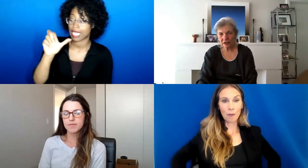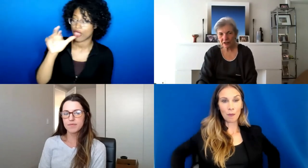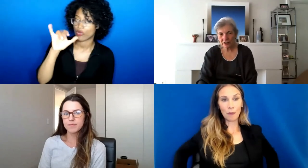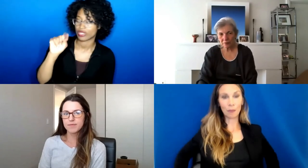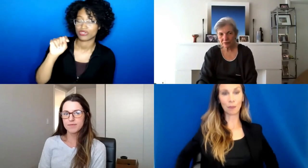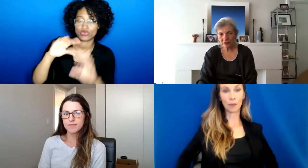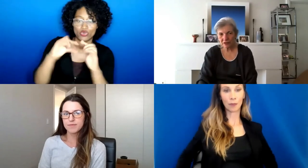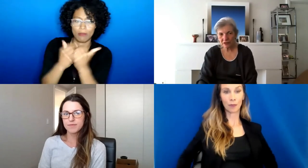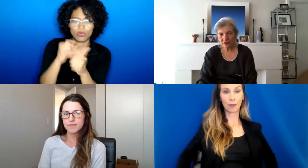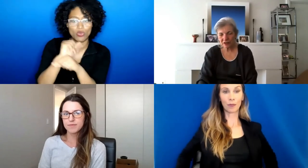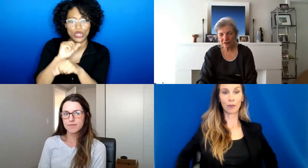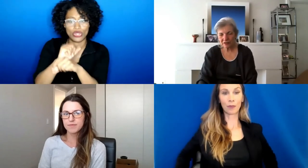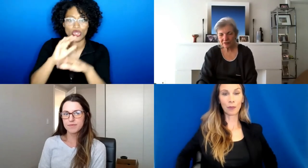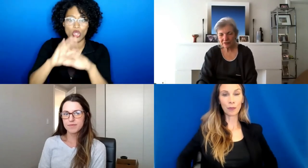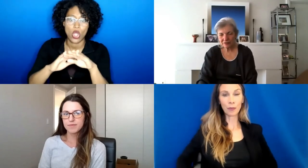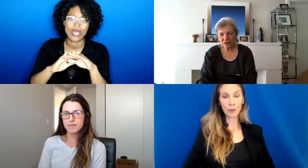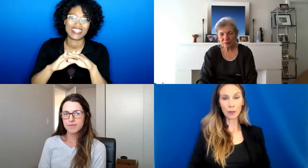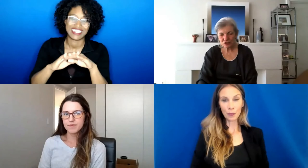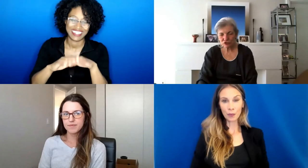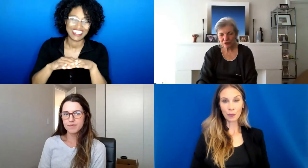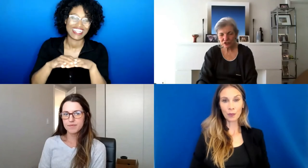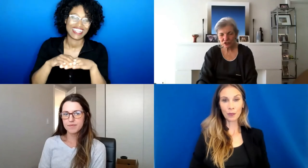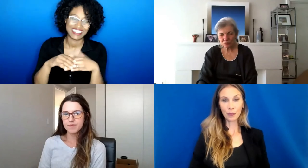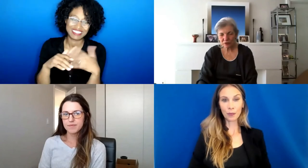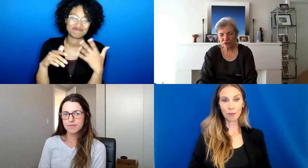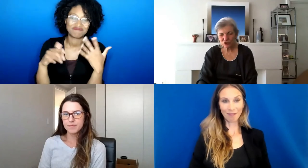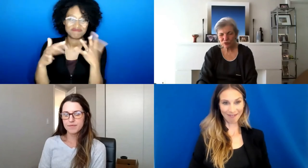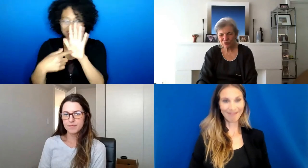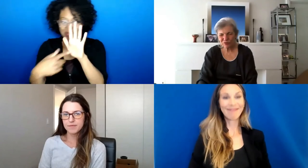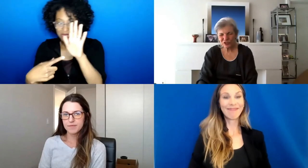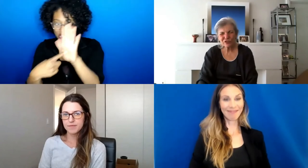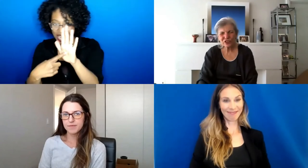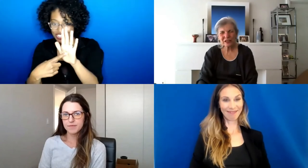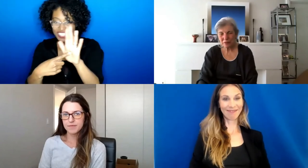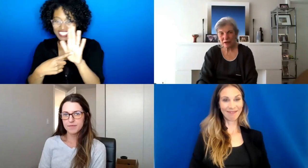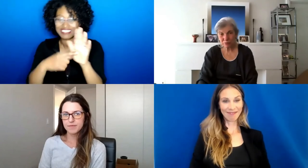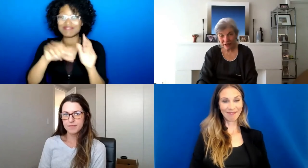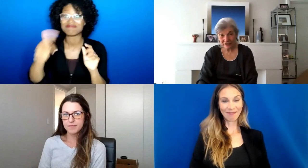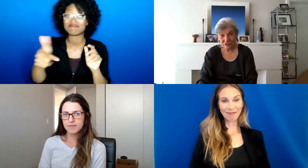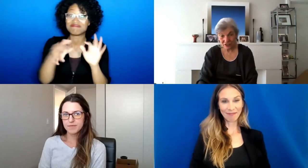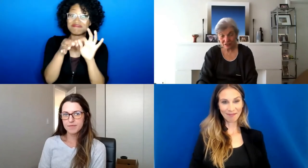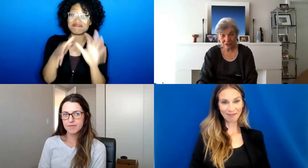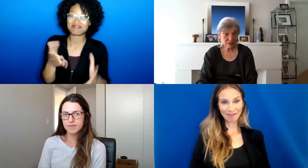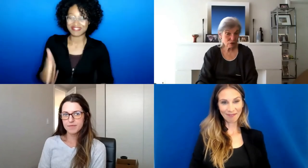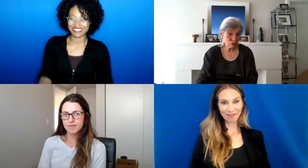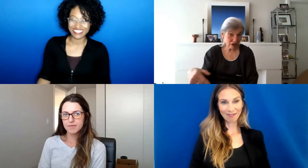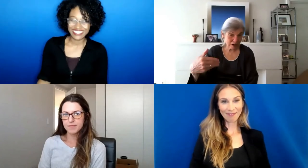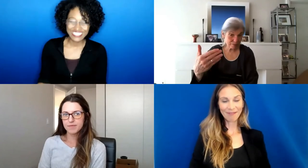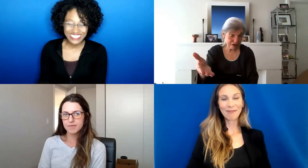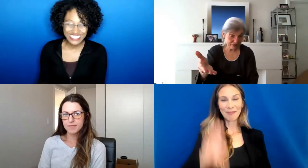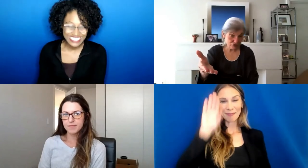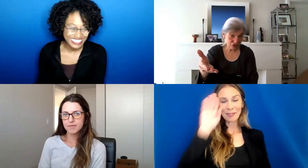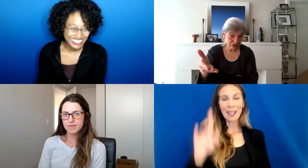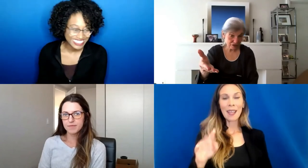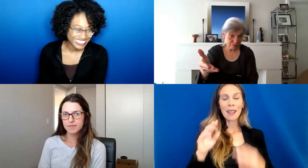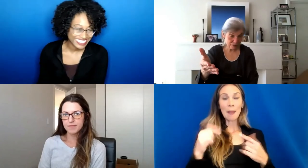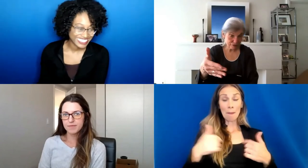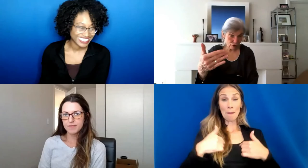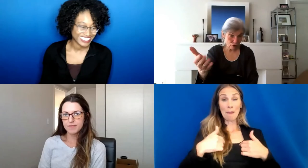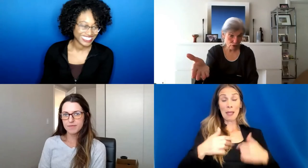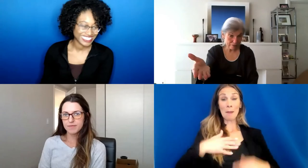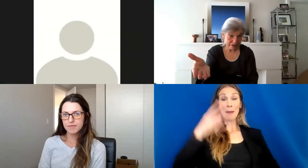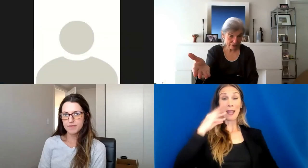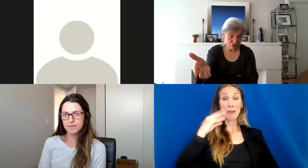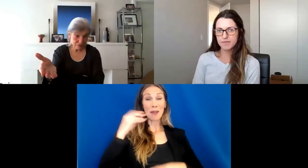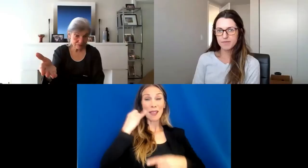working on demonstrations. But when you think about practicing, when I'm practicing